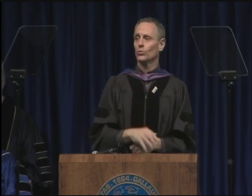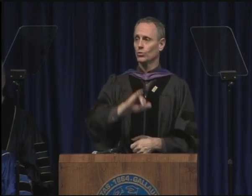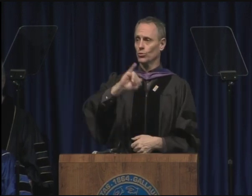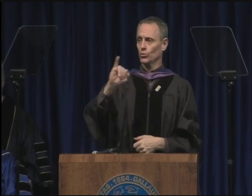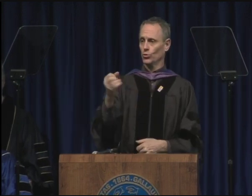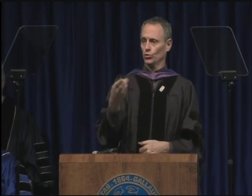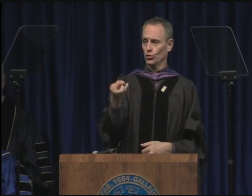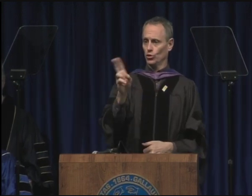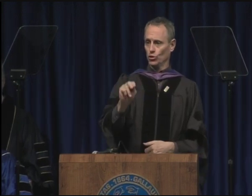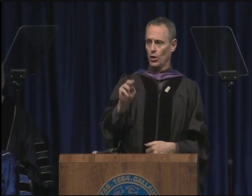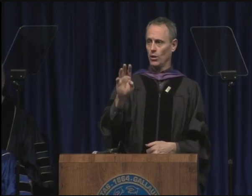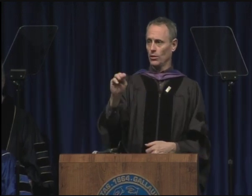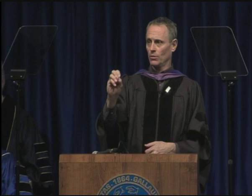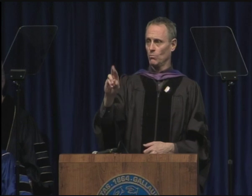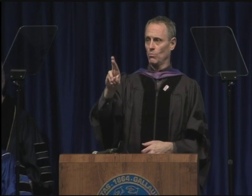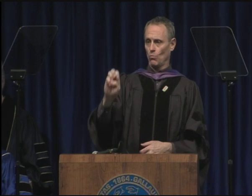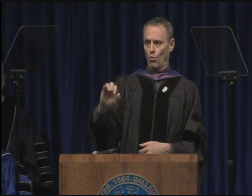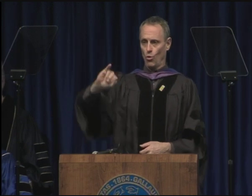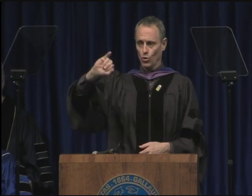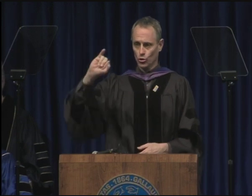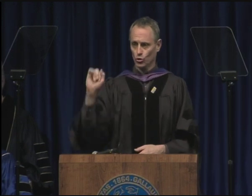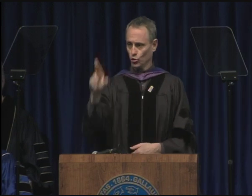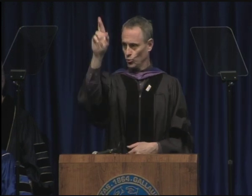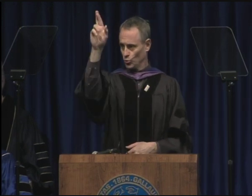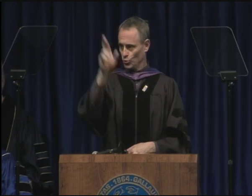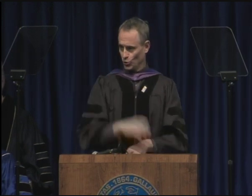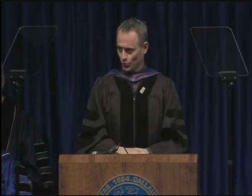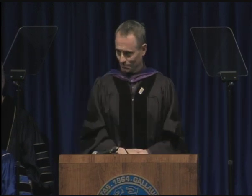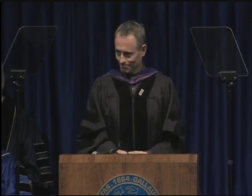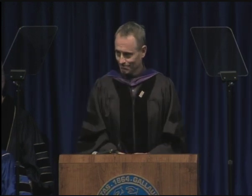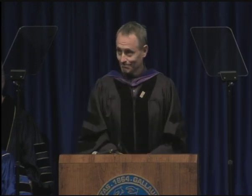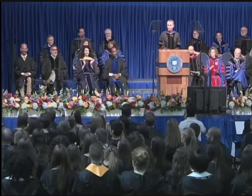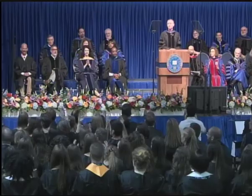This award goes to John Moore, Jr.